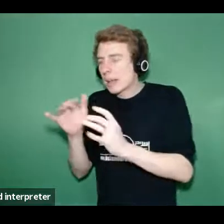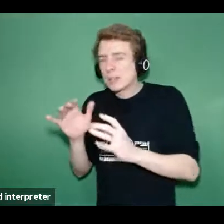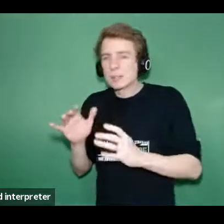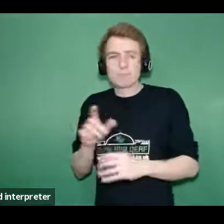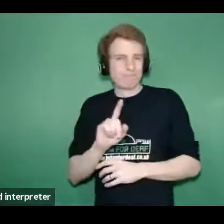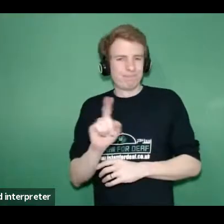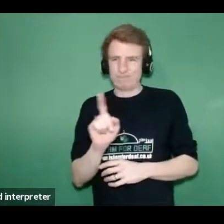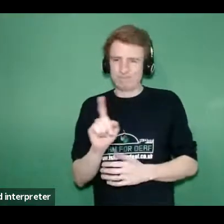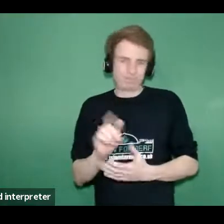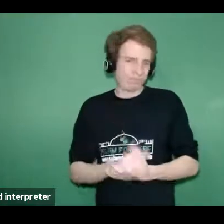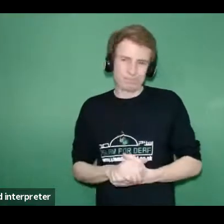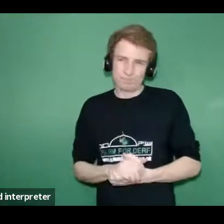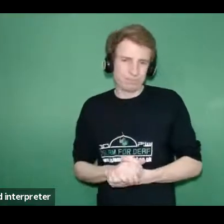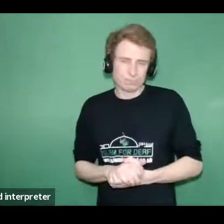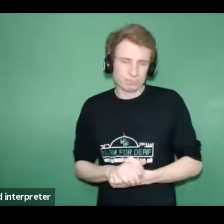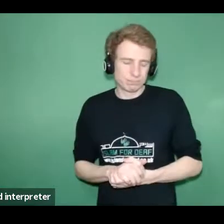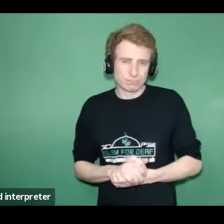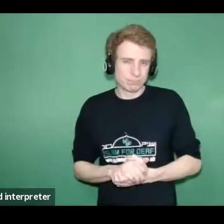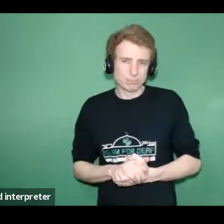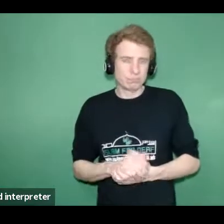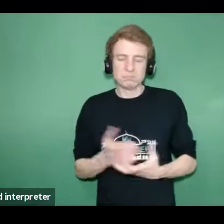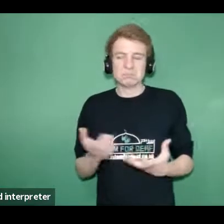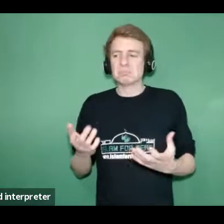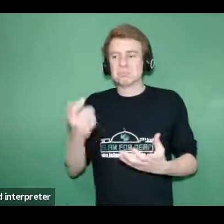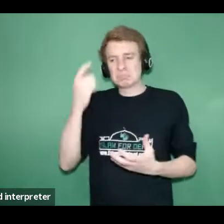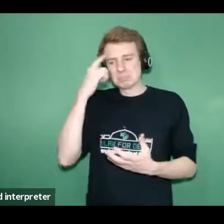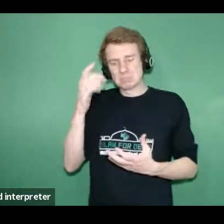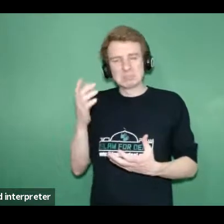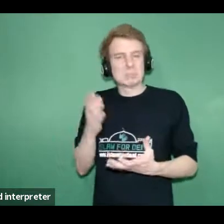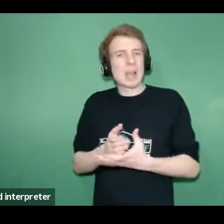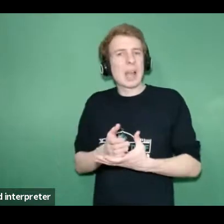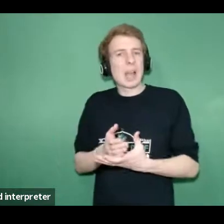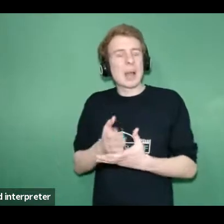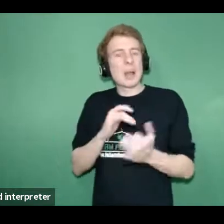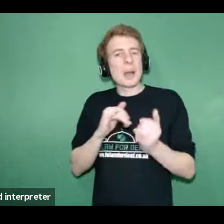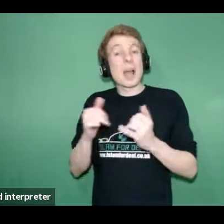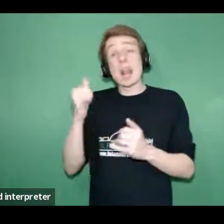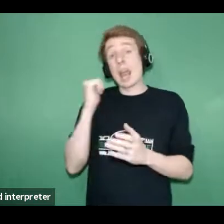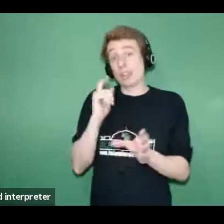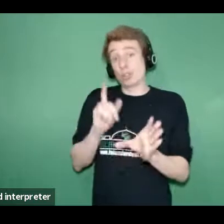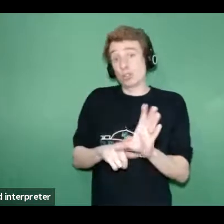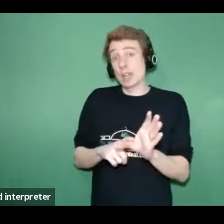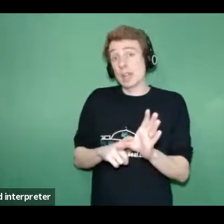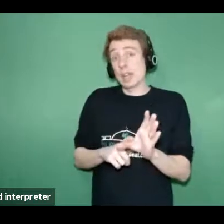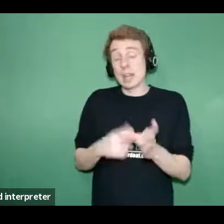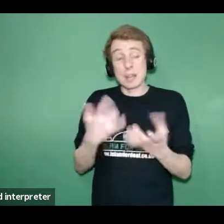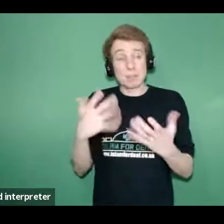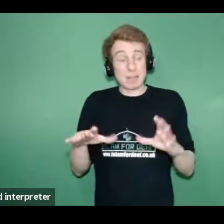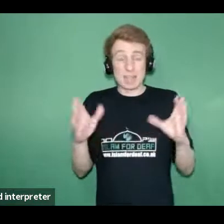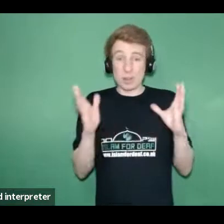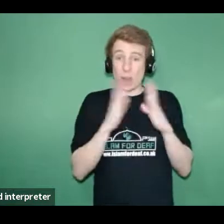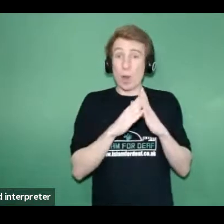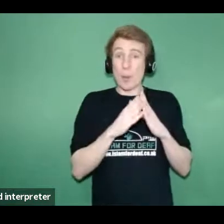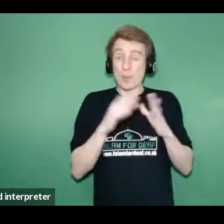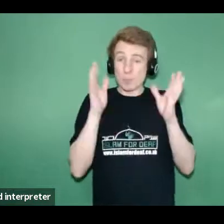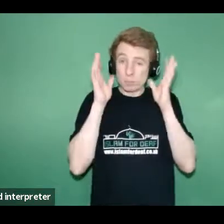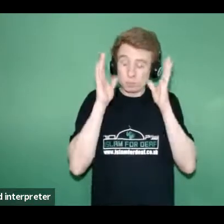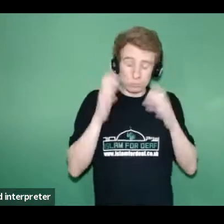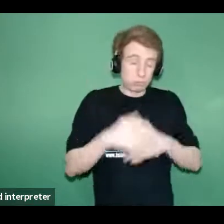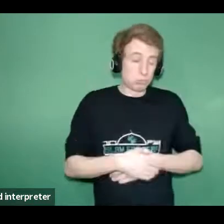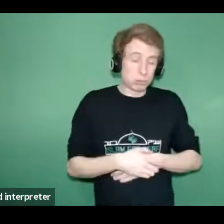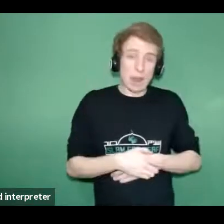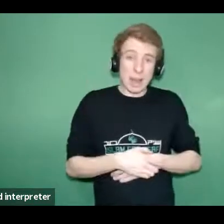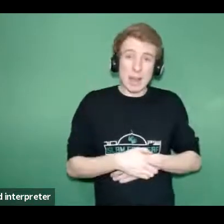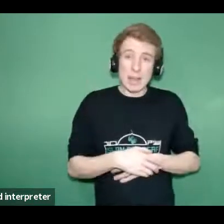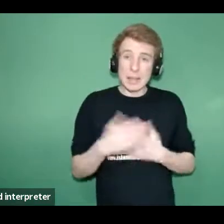take benefit from, and we should feel that actually last year we were praying in our homes, and this year